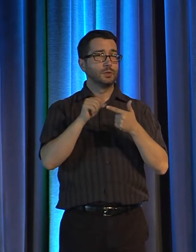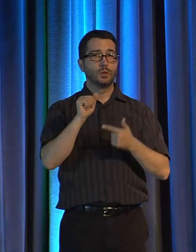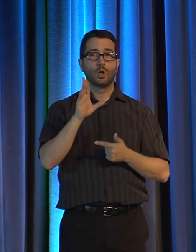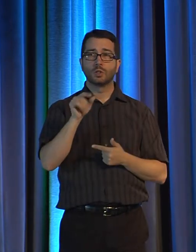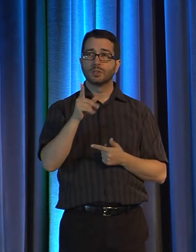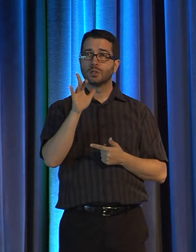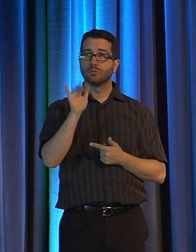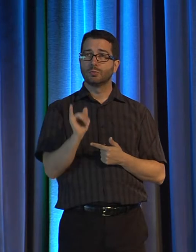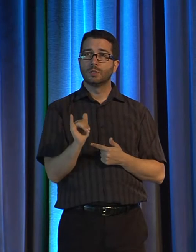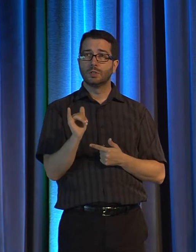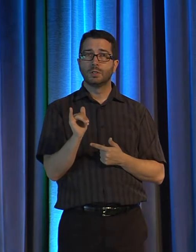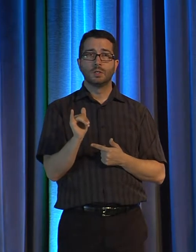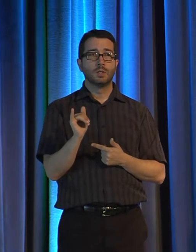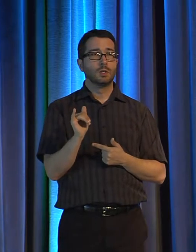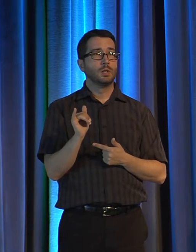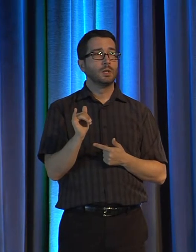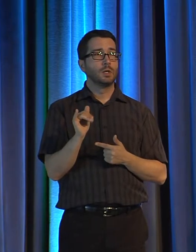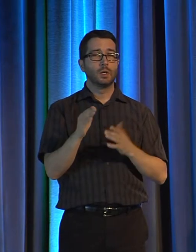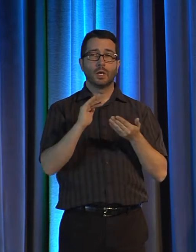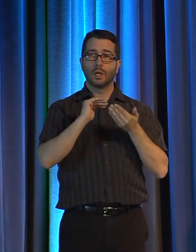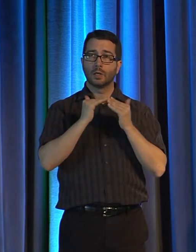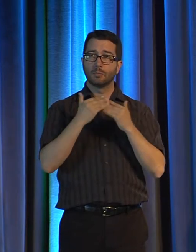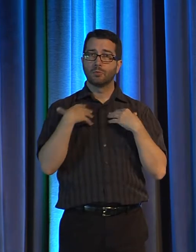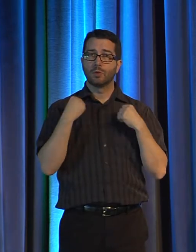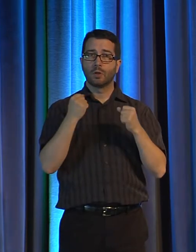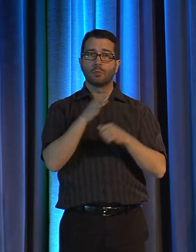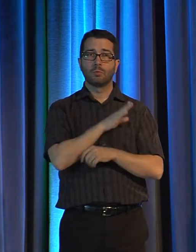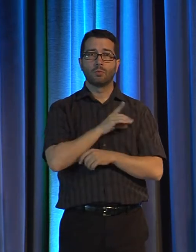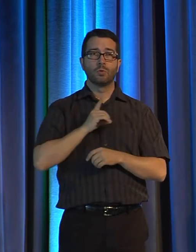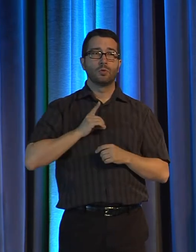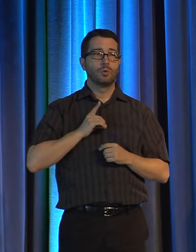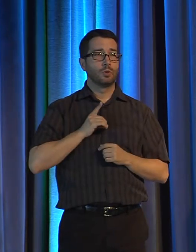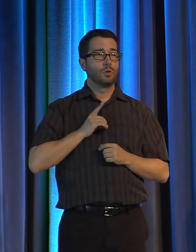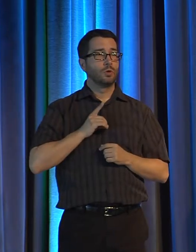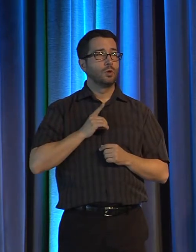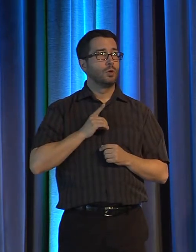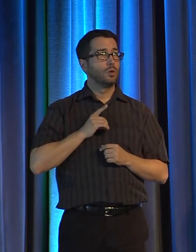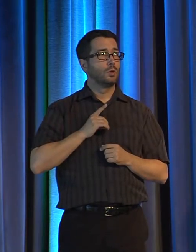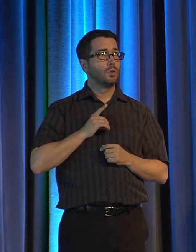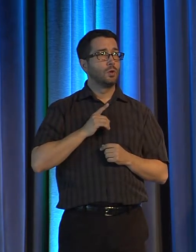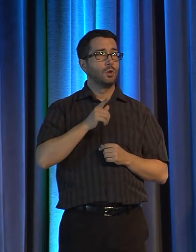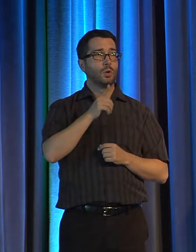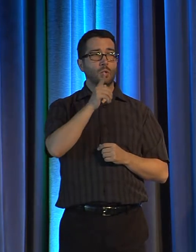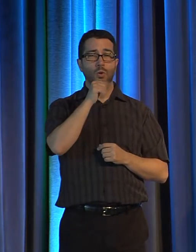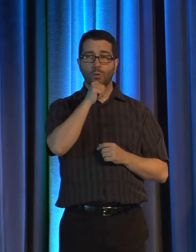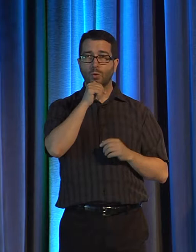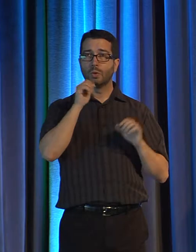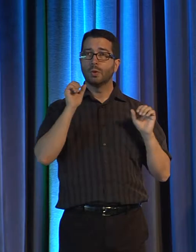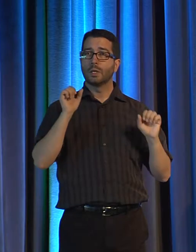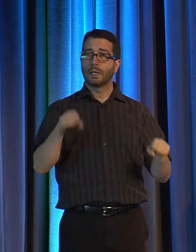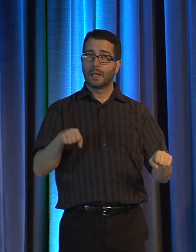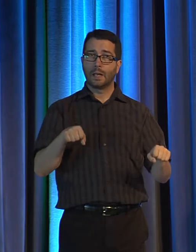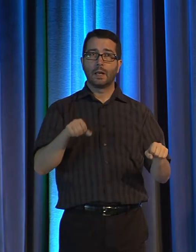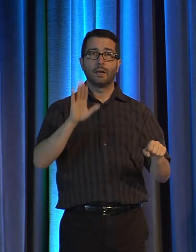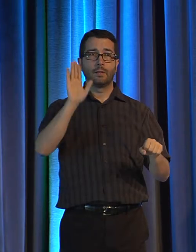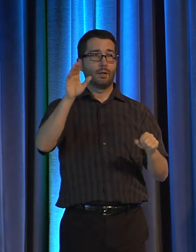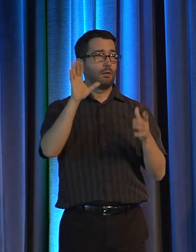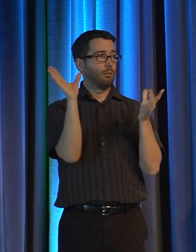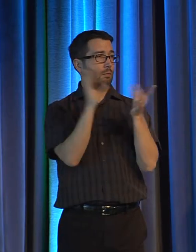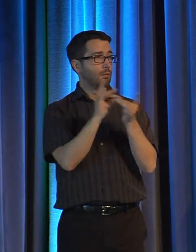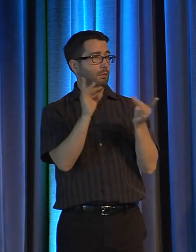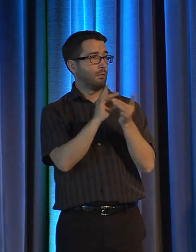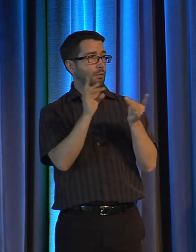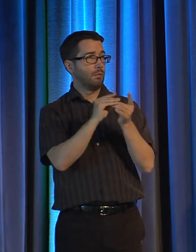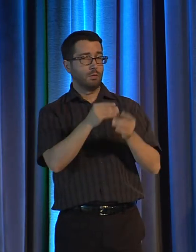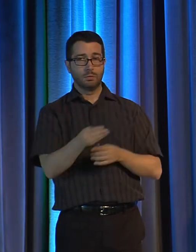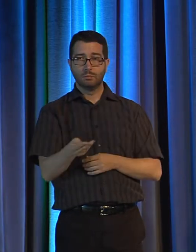auxiliaries and community health boards, who will be able to present to the board their views so that the board can take those